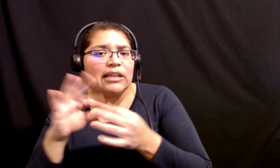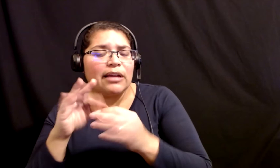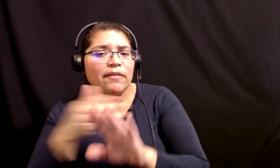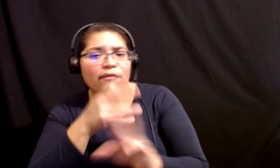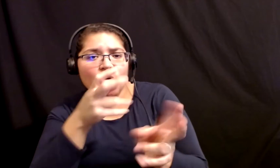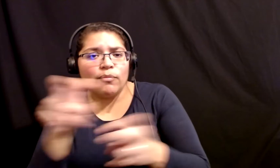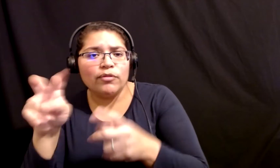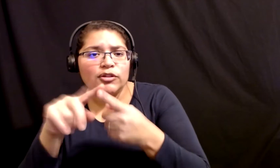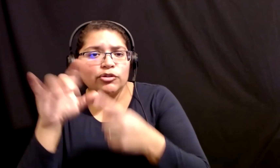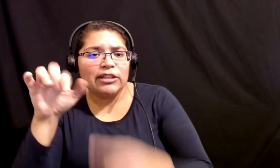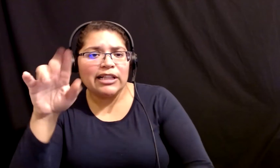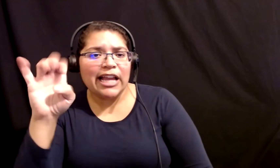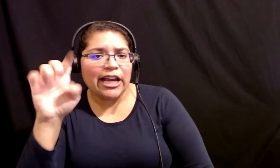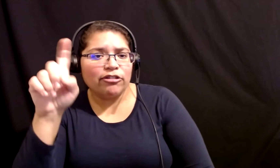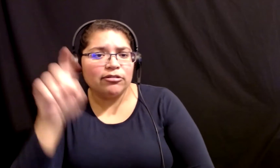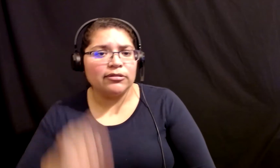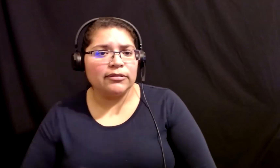Claire?